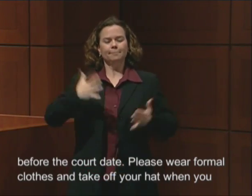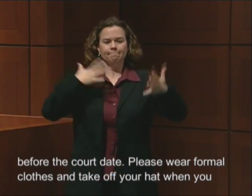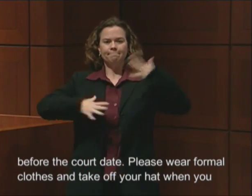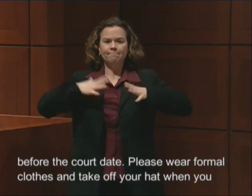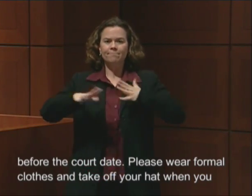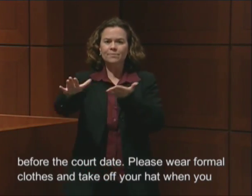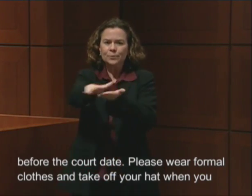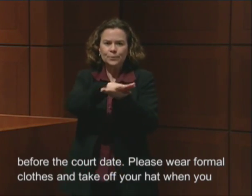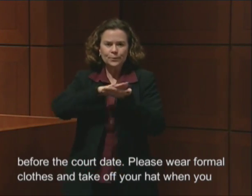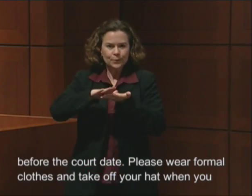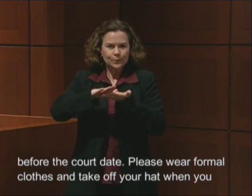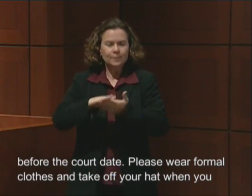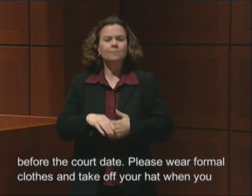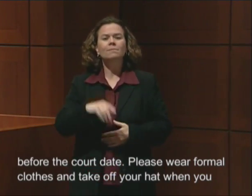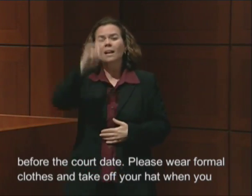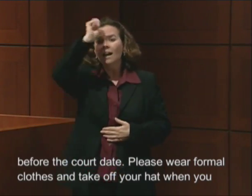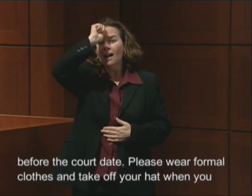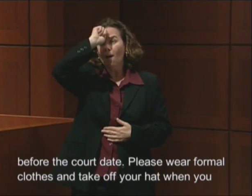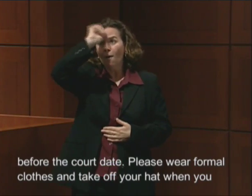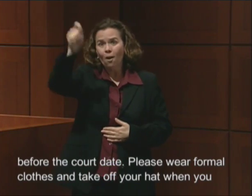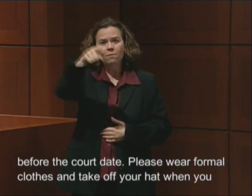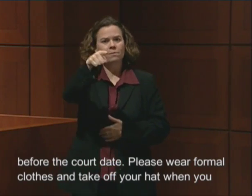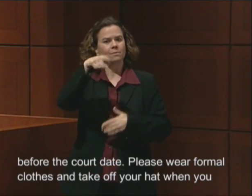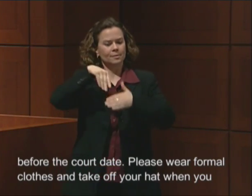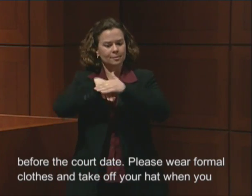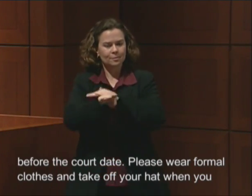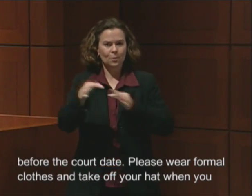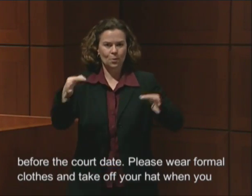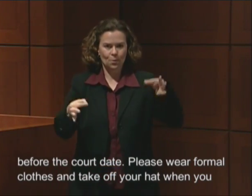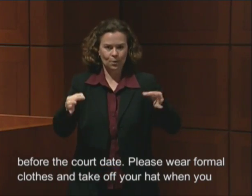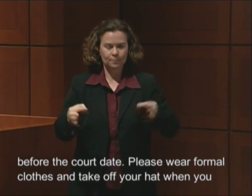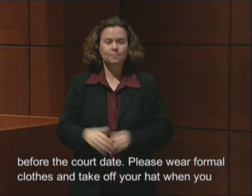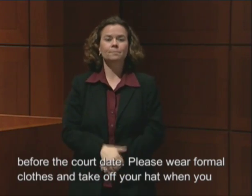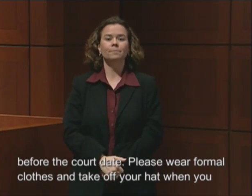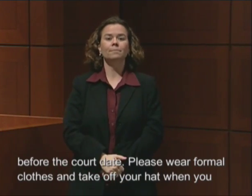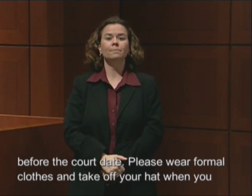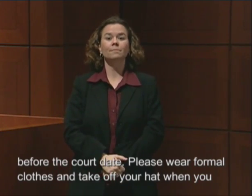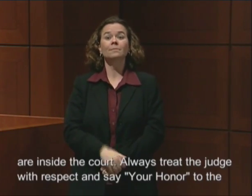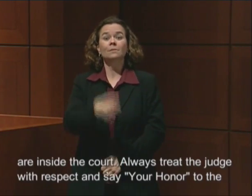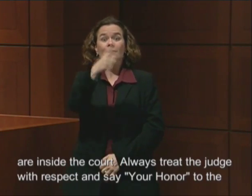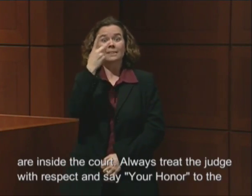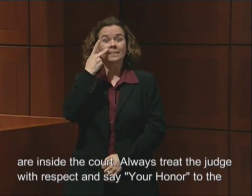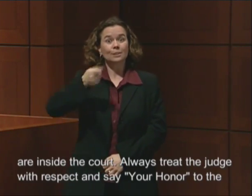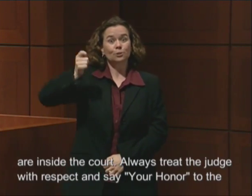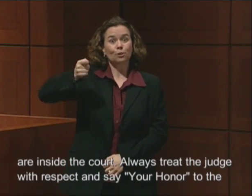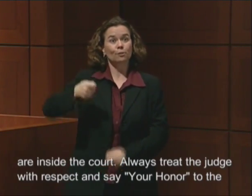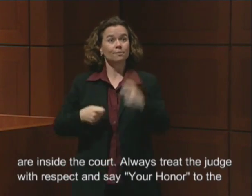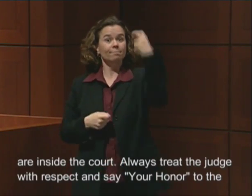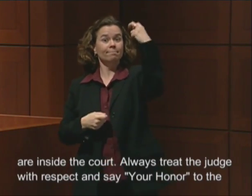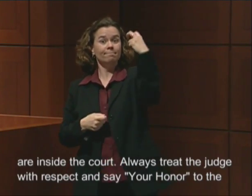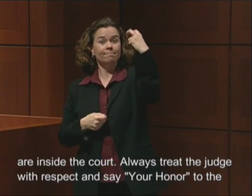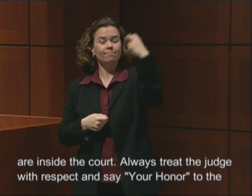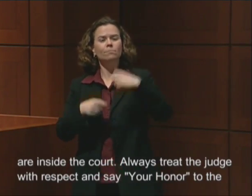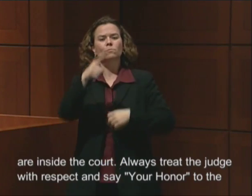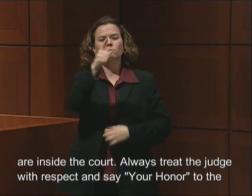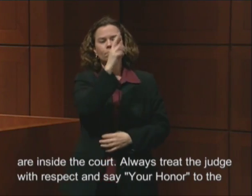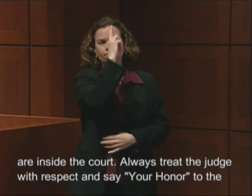Please wear formal clothes and take off your hat when you are inside the court. Always treat the judge with respect and